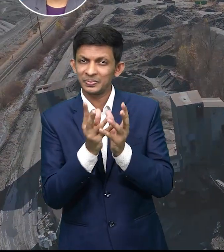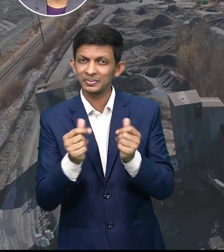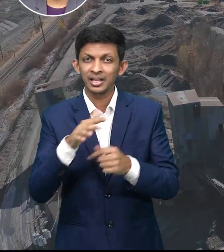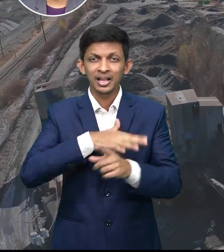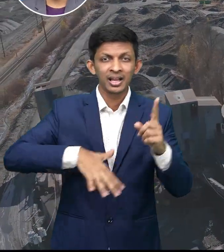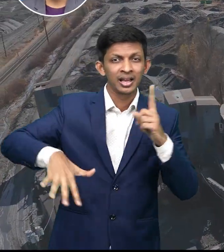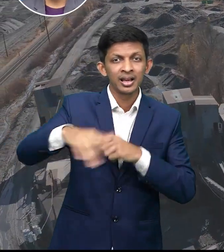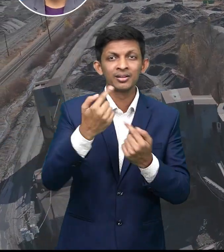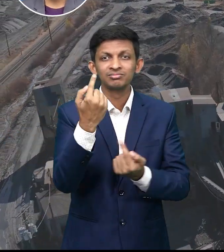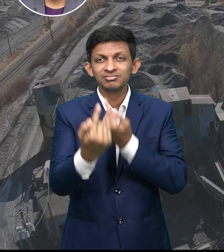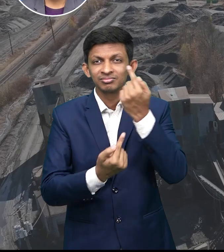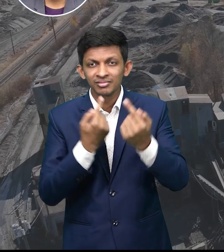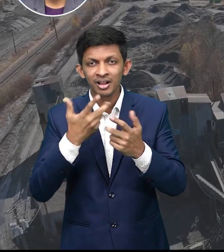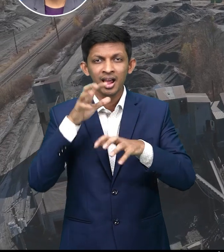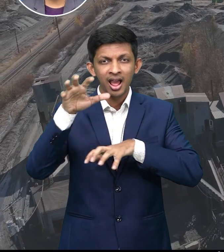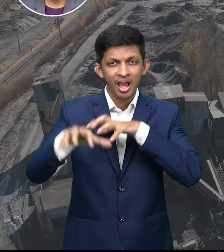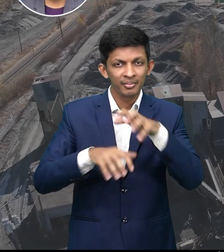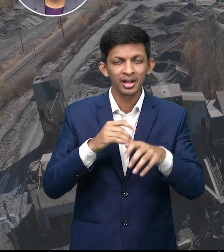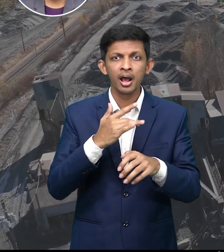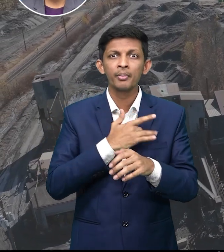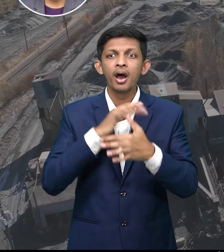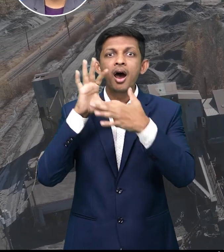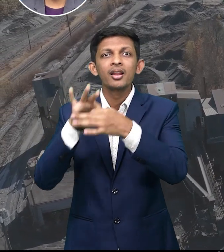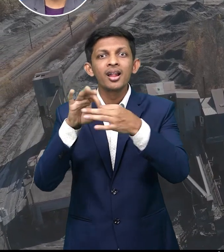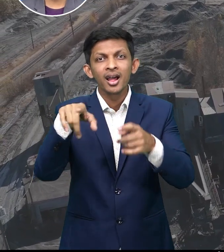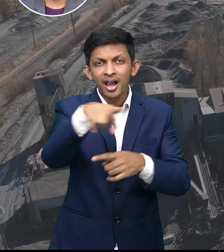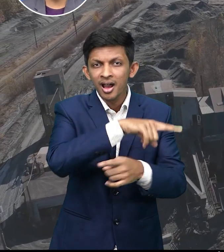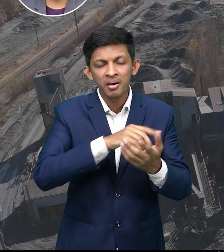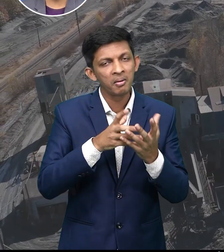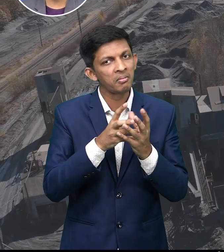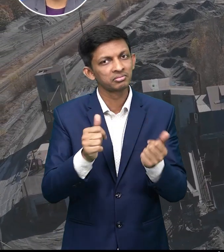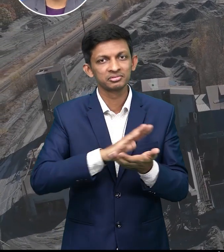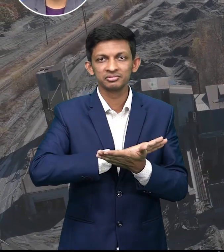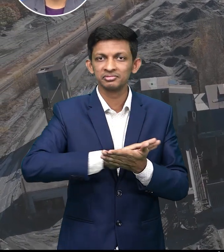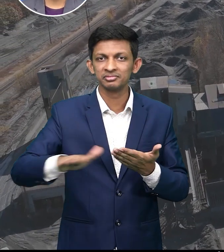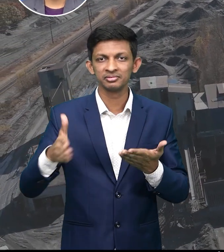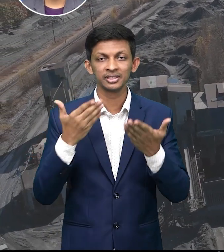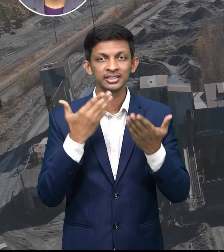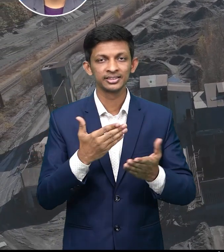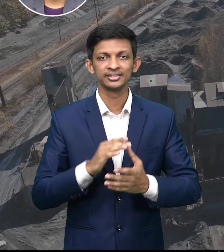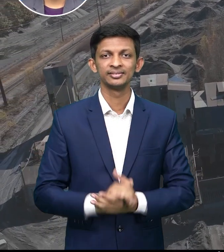They destroy soil, plants and animal habitats.